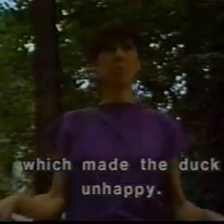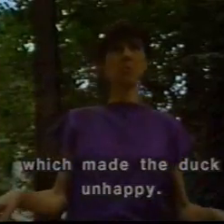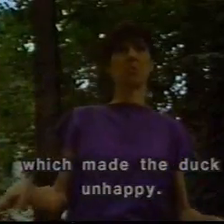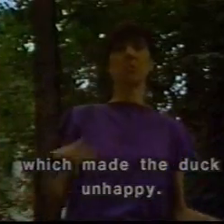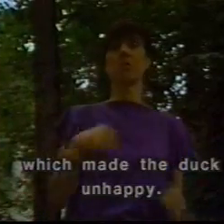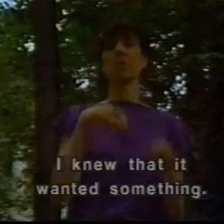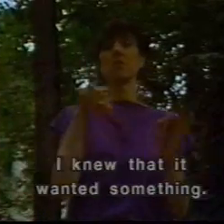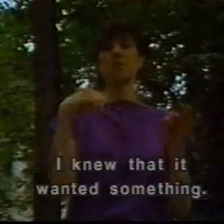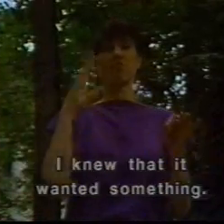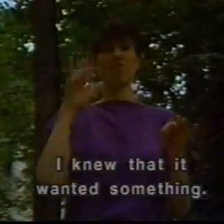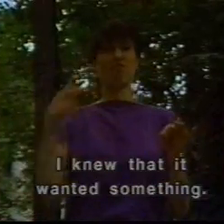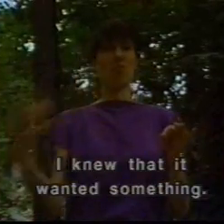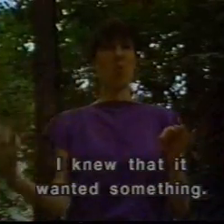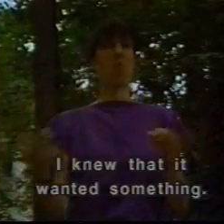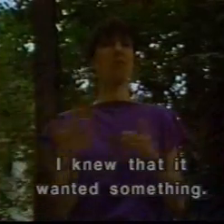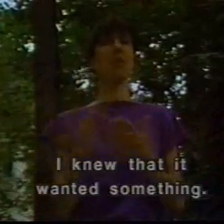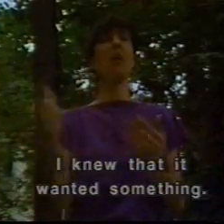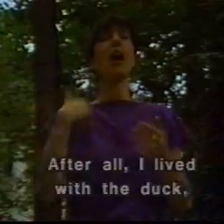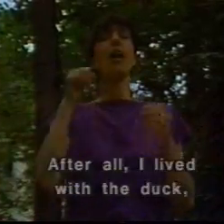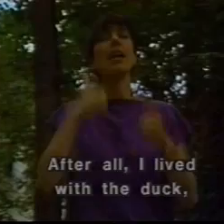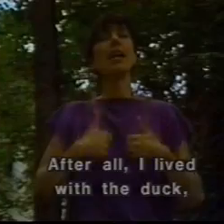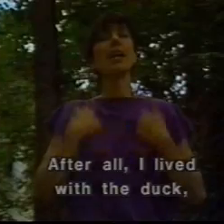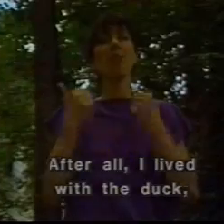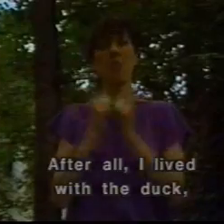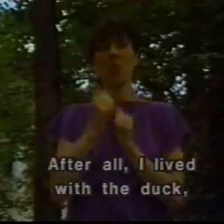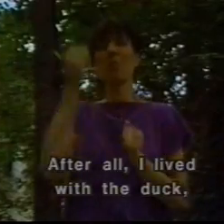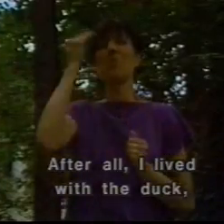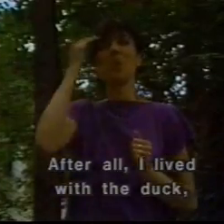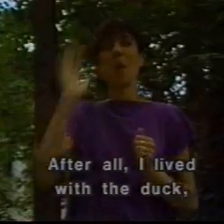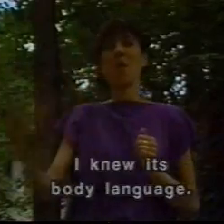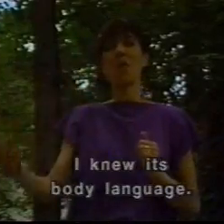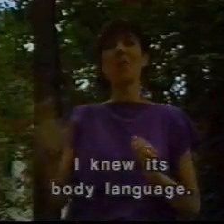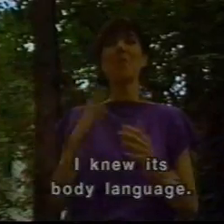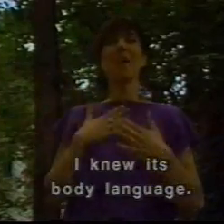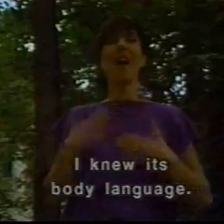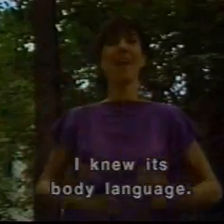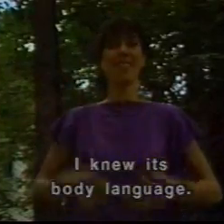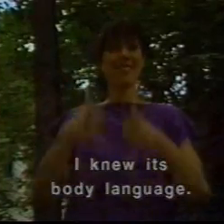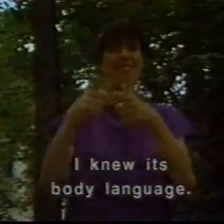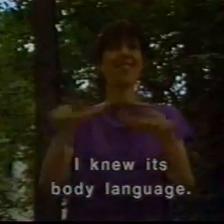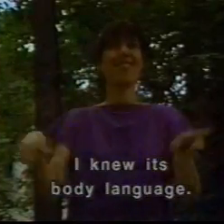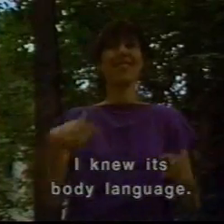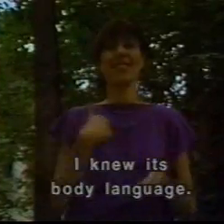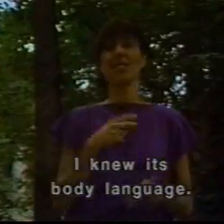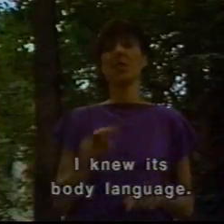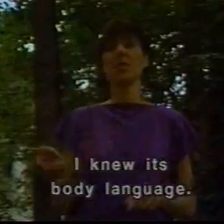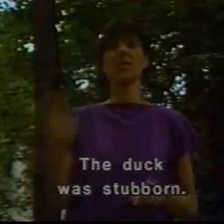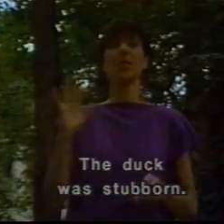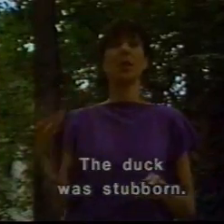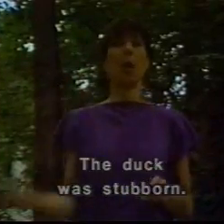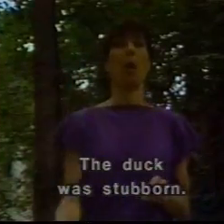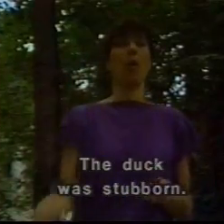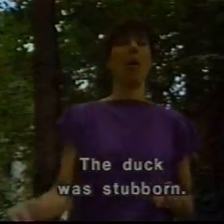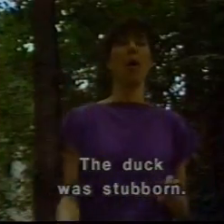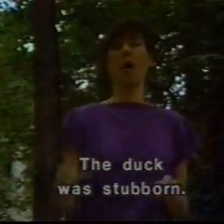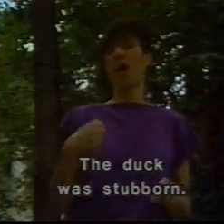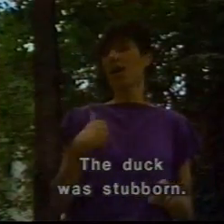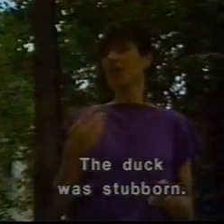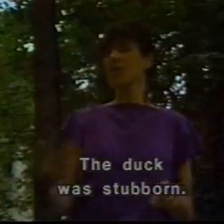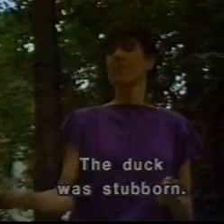Well, I knew that it wanted something. After all, I lived with the duck. I knew its body language. And the duck was stubborn. I wanted